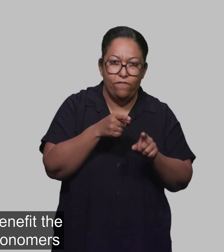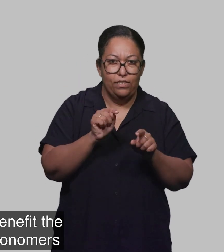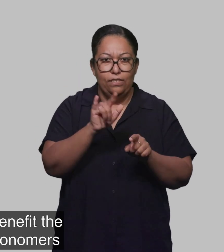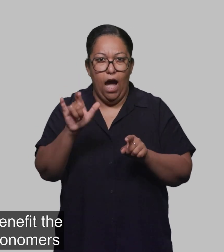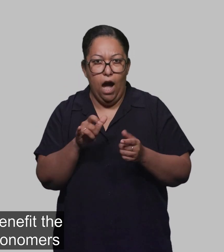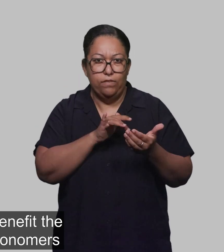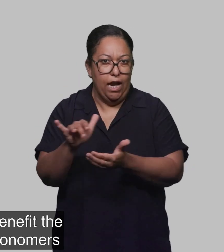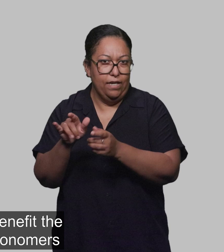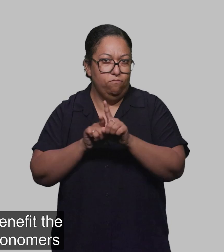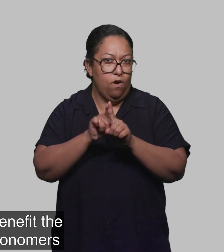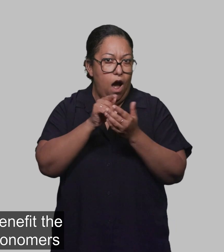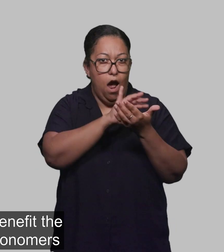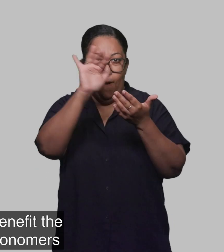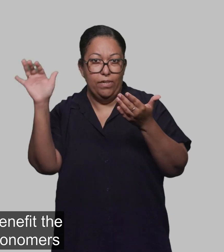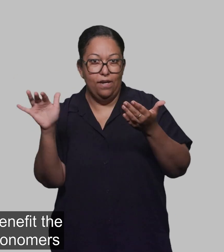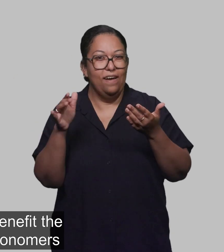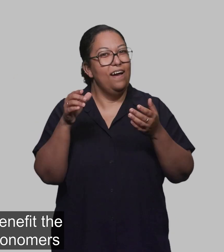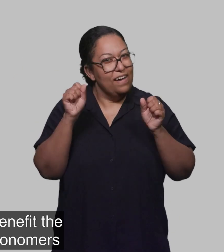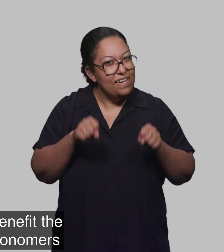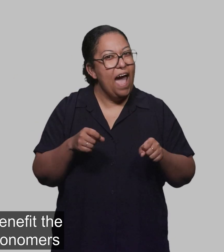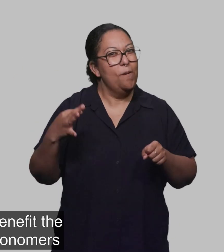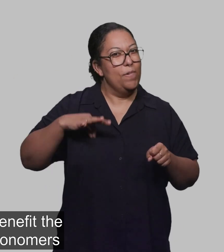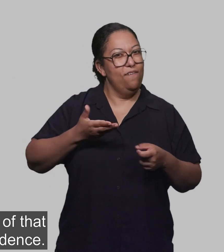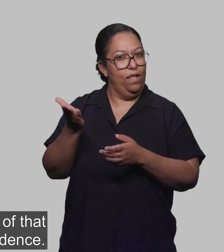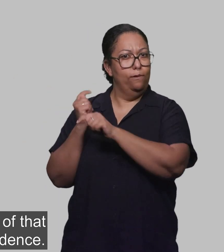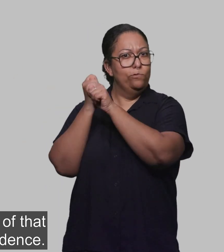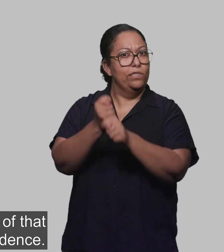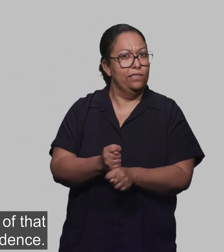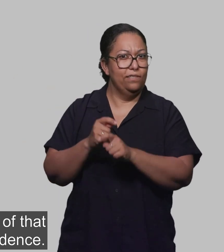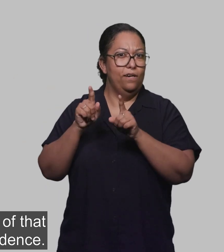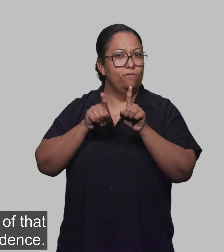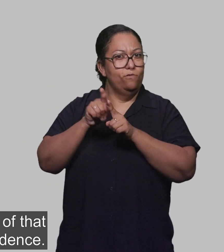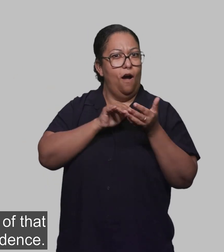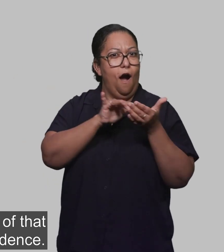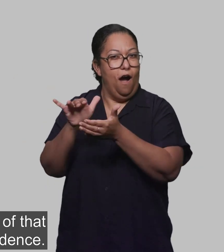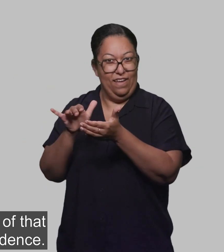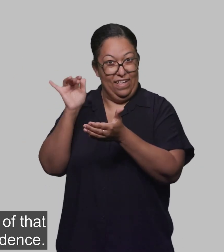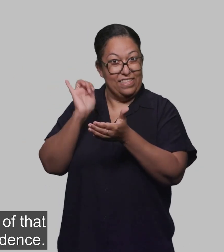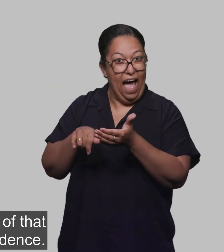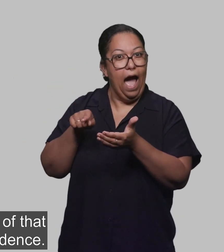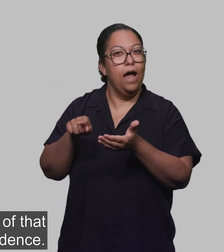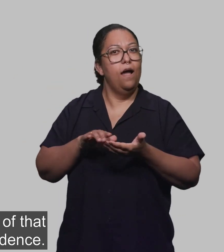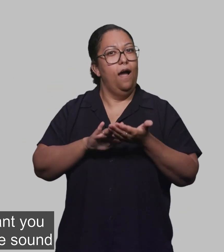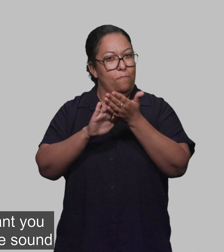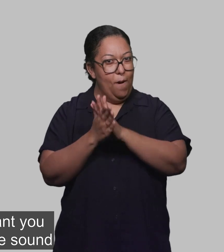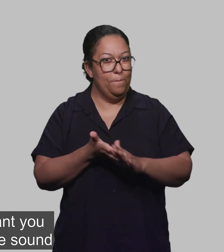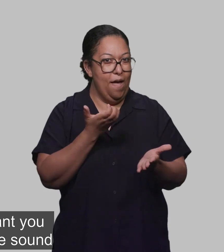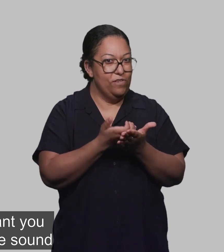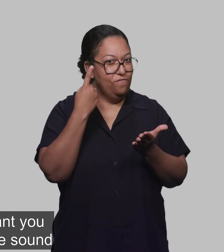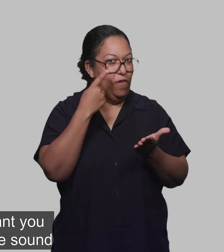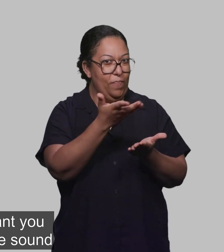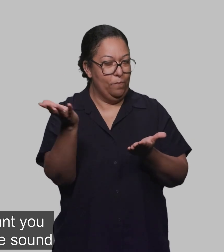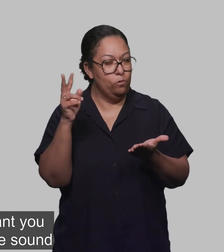and possibly benefit the traditional astronomers as well. And of that, we have evidence. So now